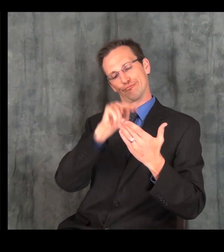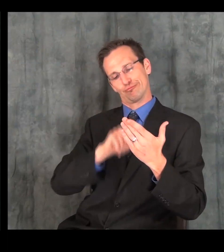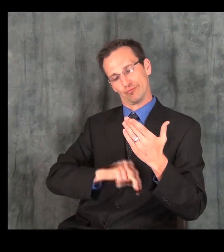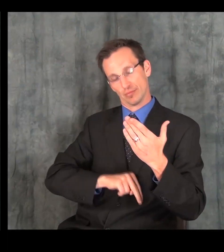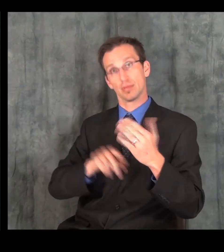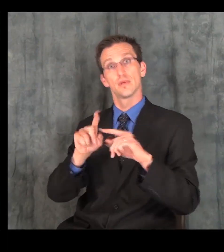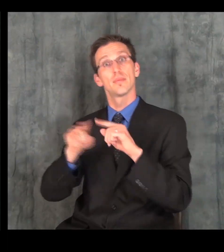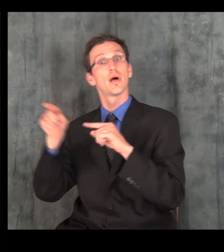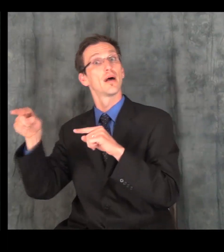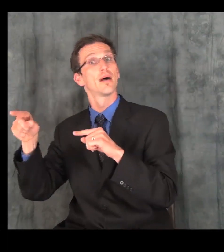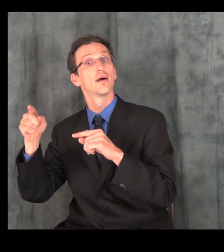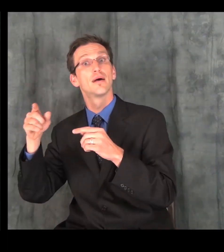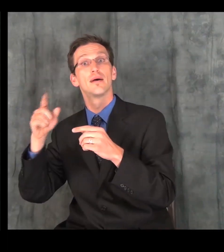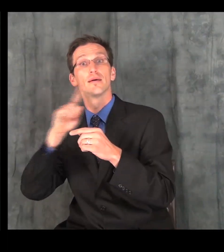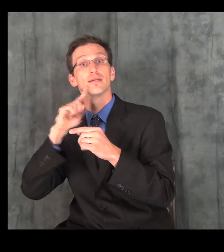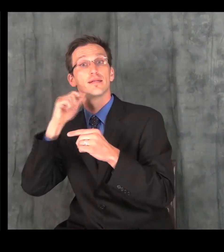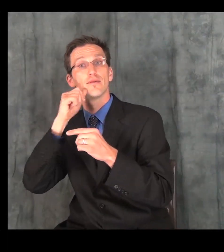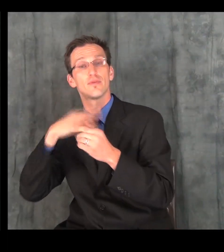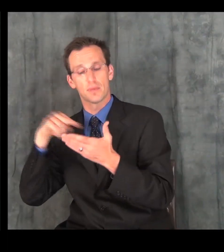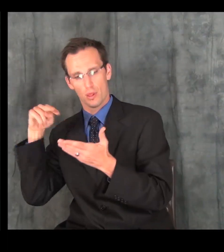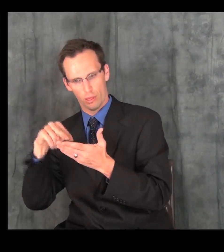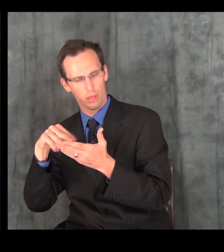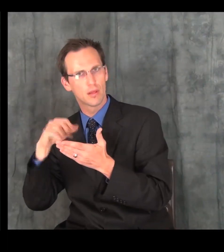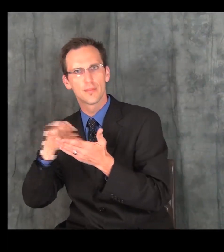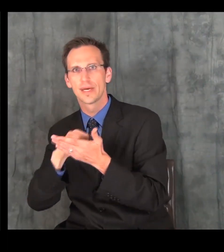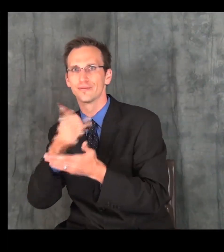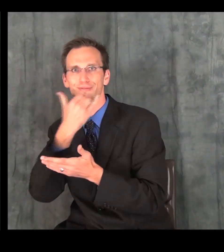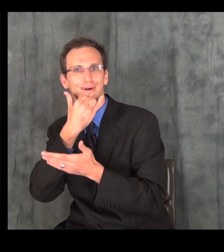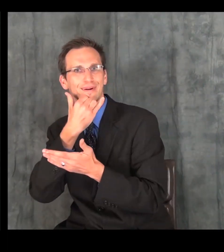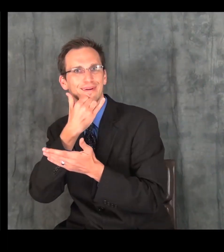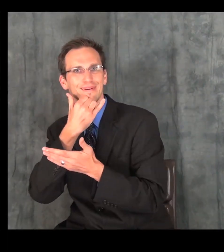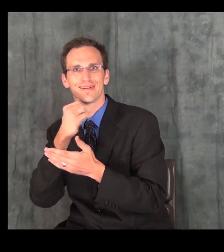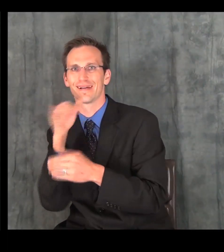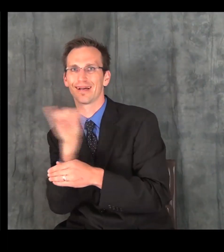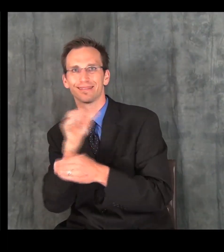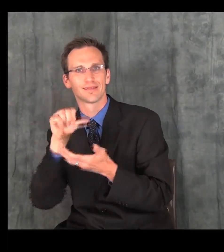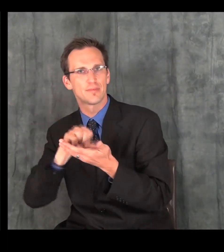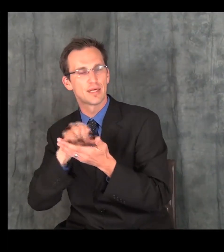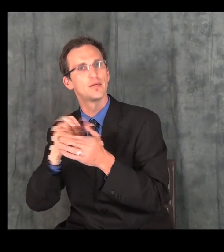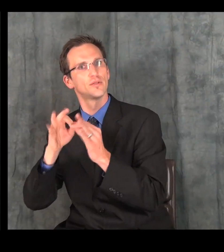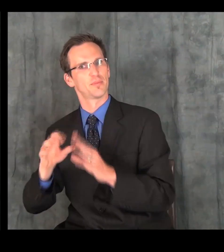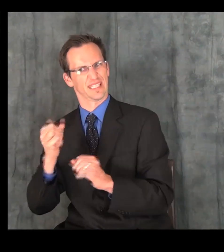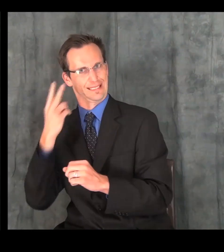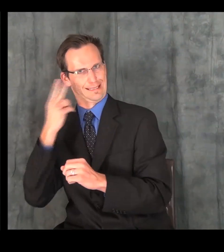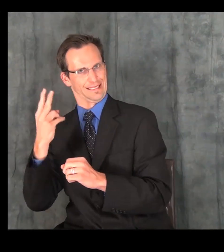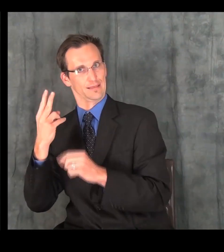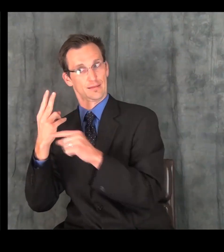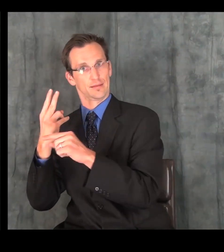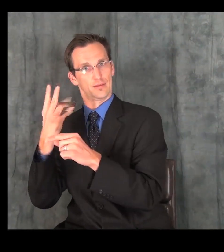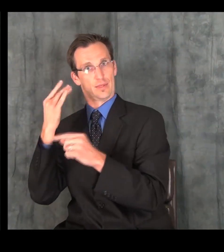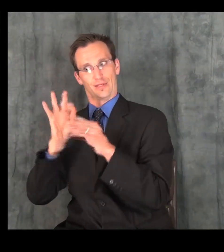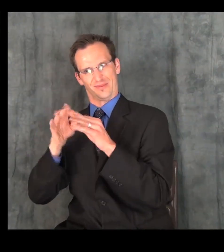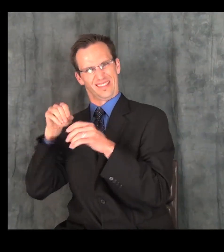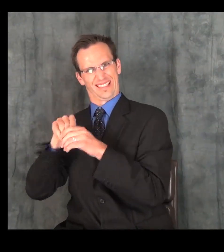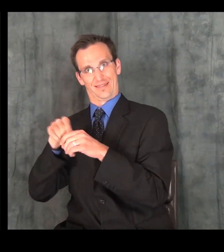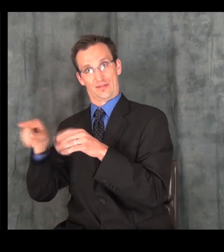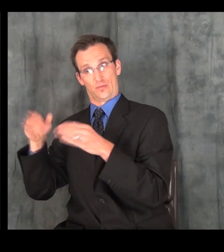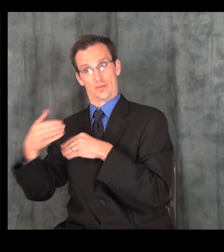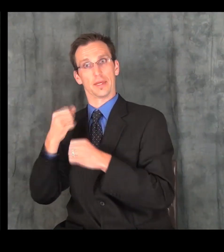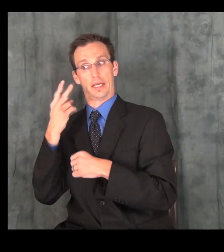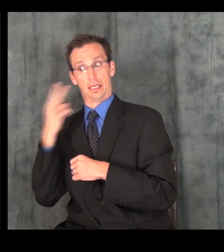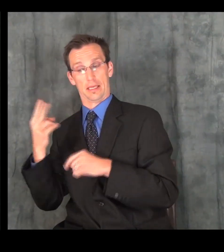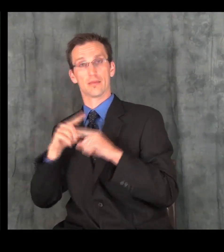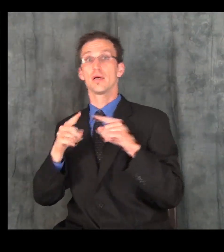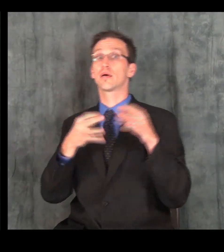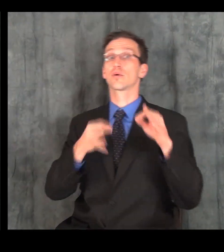page in the documentation, and the interpreter could tell that she was looking at the wrong page because he was there with her in the room, but the people in the